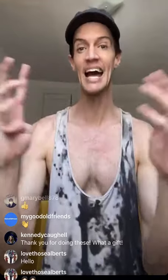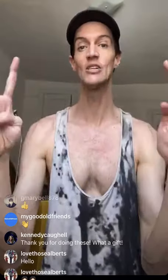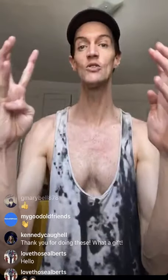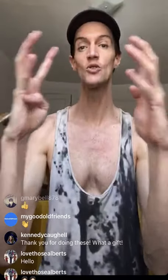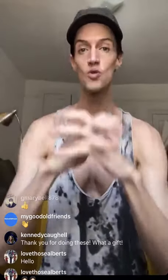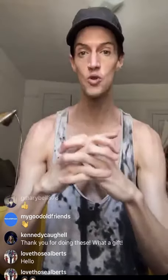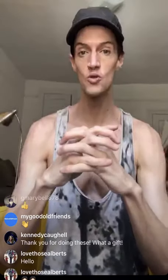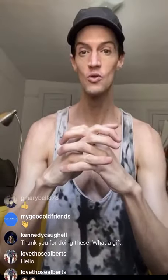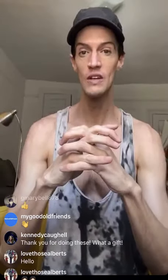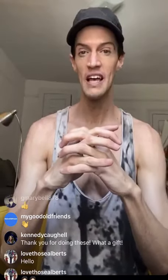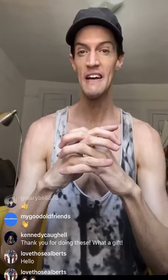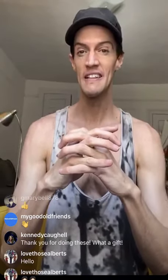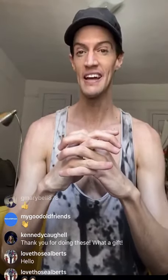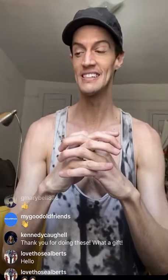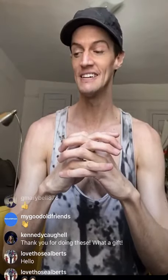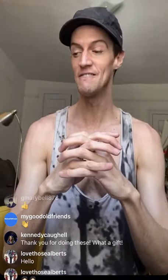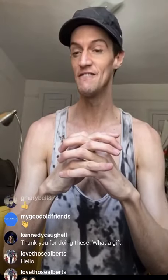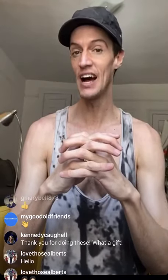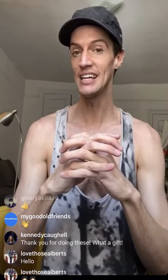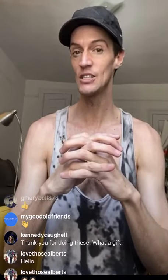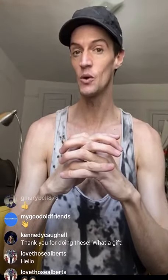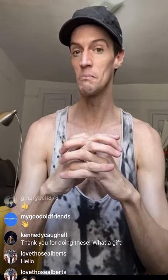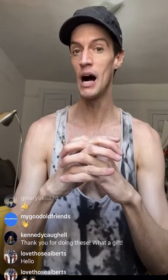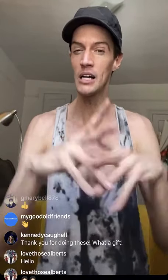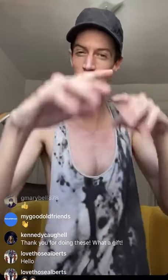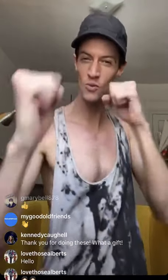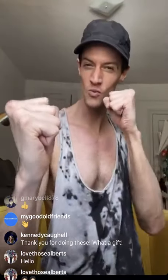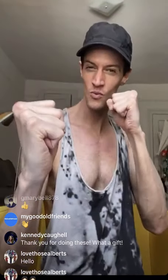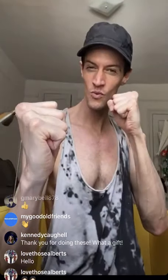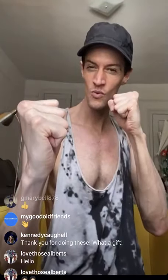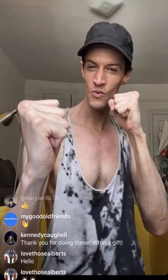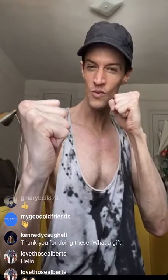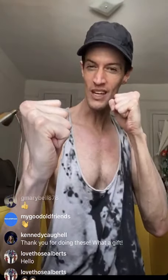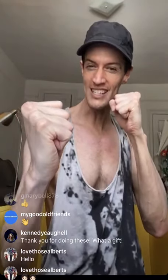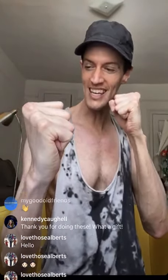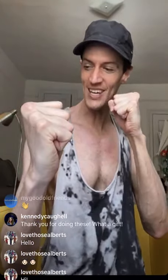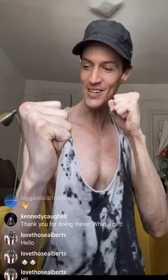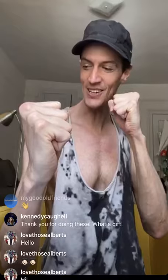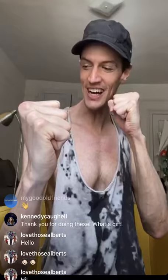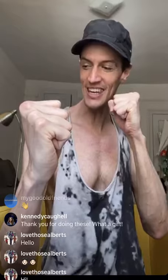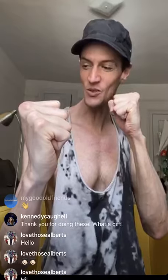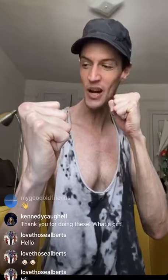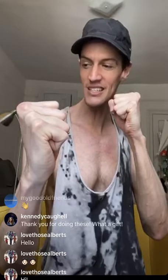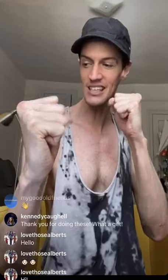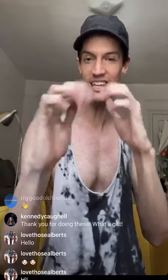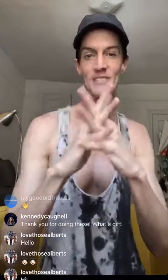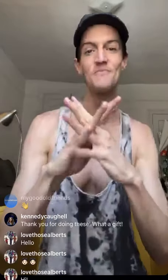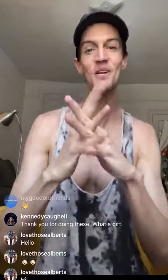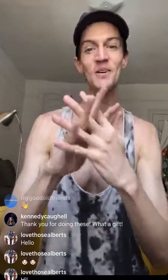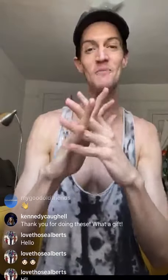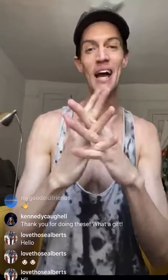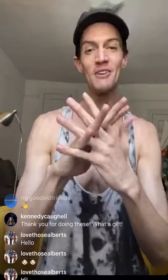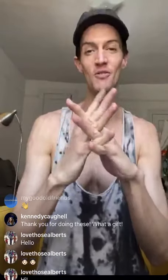tackles, like to fight or box is here, and then wrestling goes back and forth,